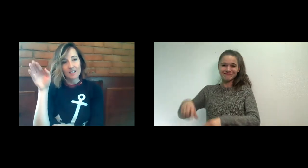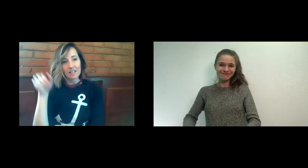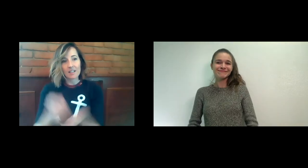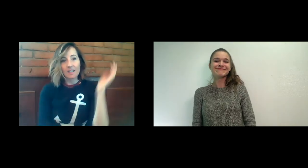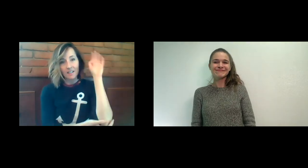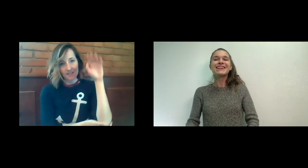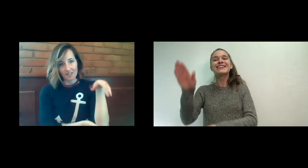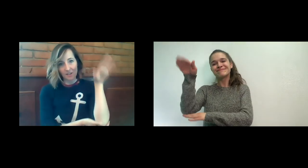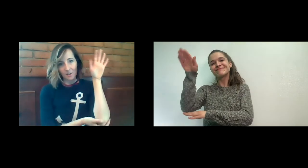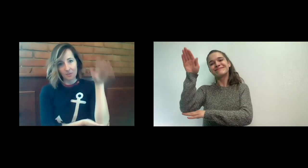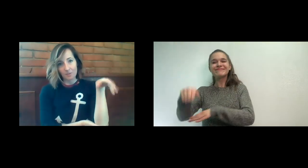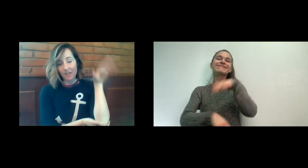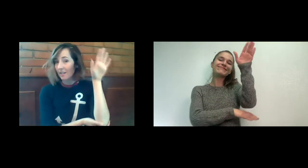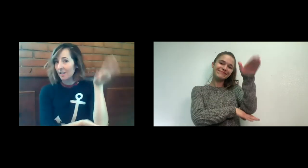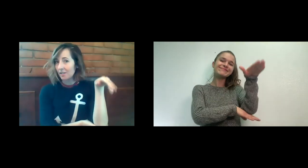Skin-a-marink-dee-dink-dee-dink,